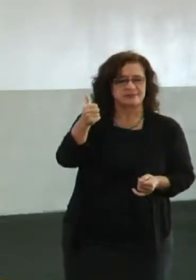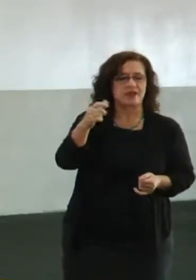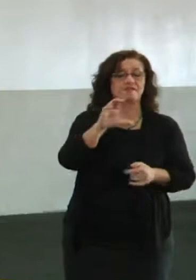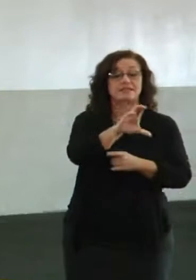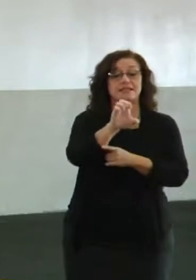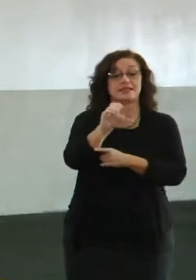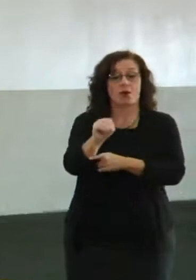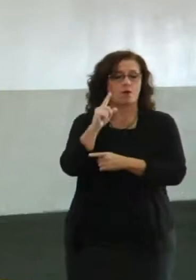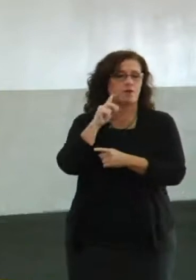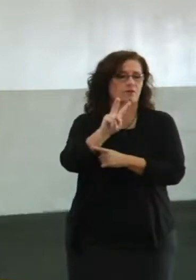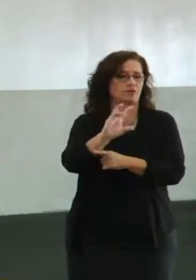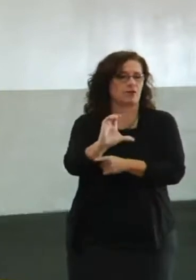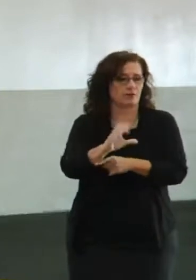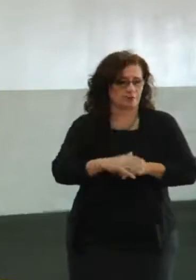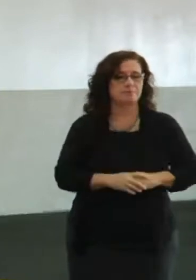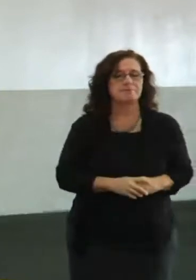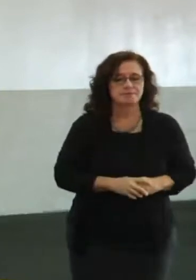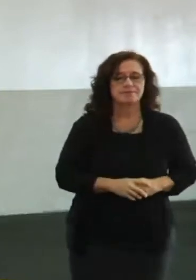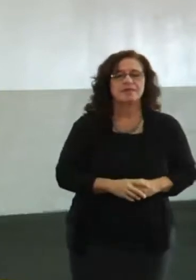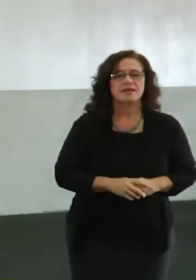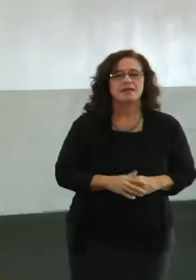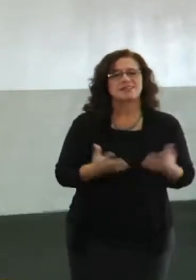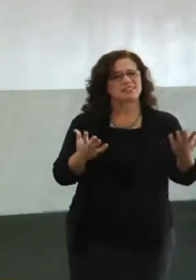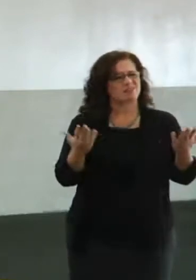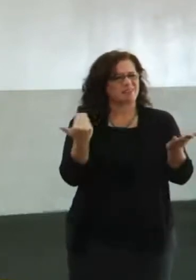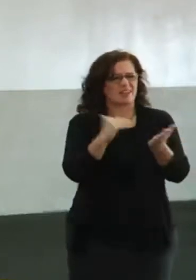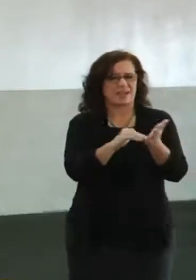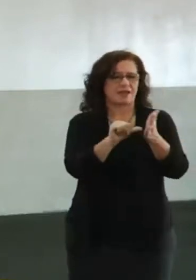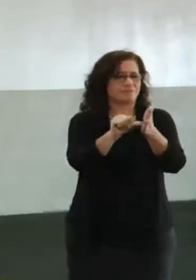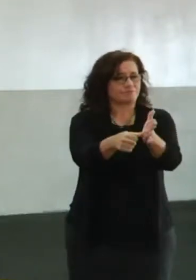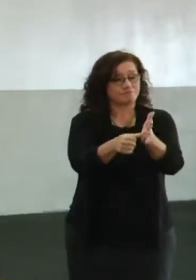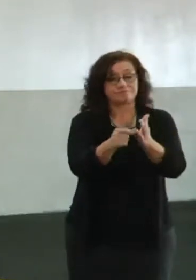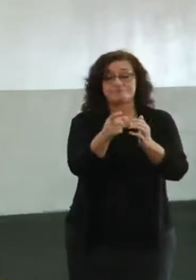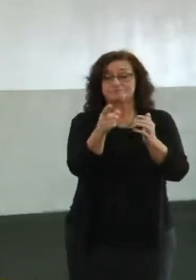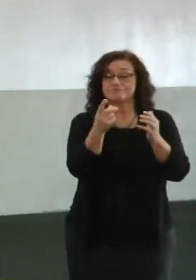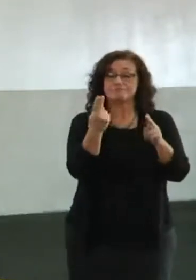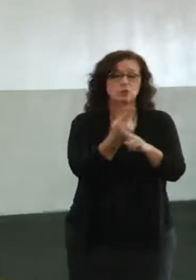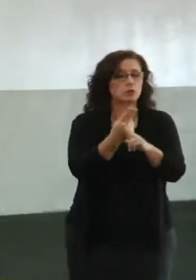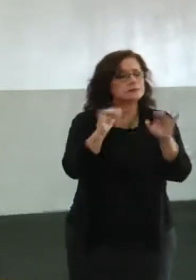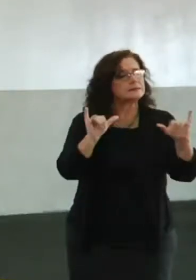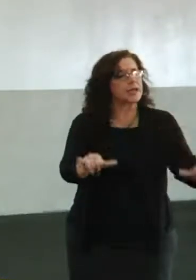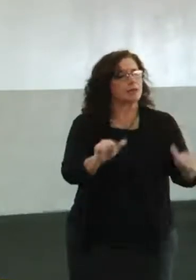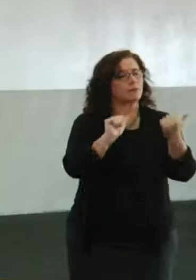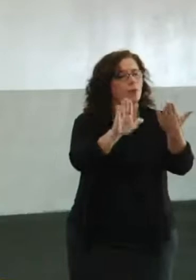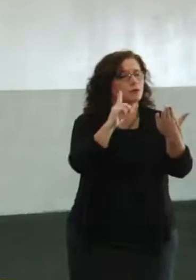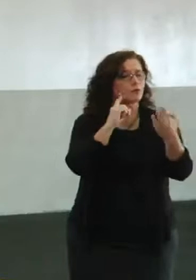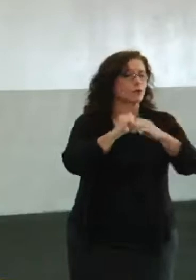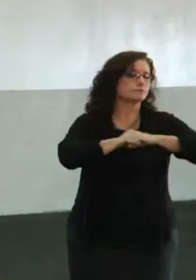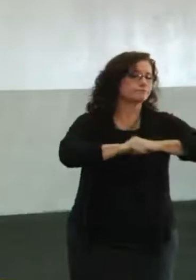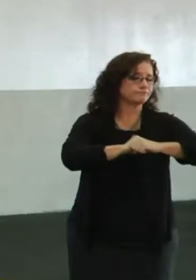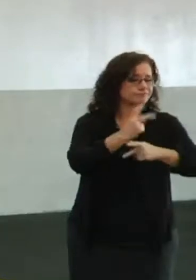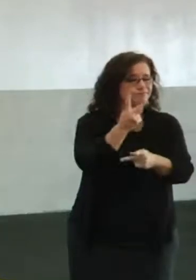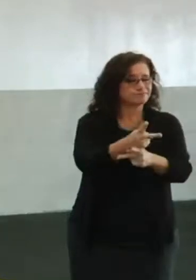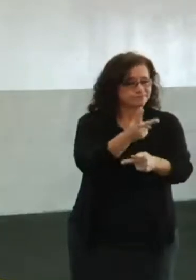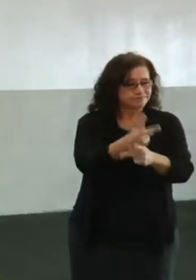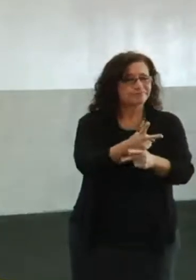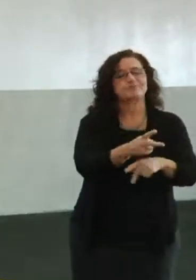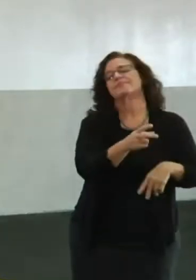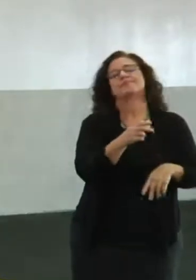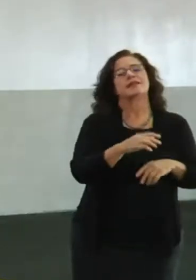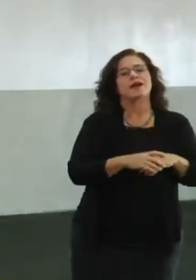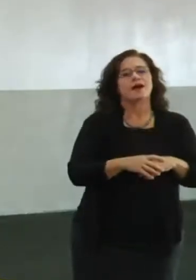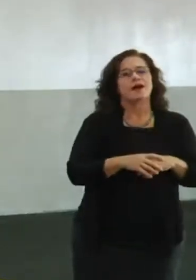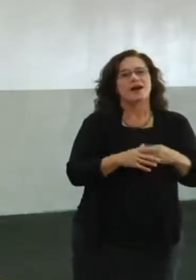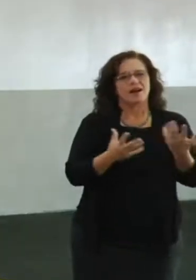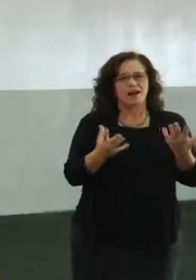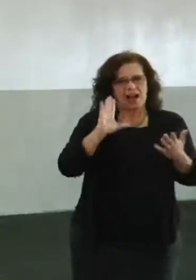urge all of you to be taking the safe precautions needed. I know it's been 8 months, but it will end if we